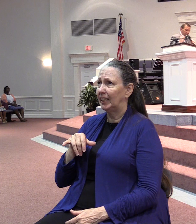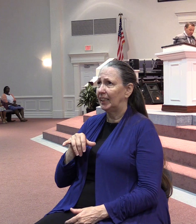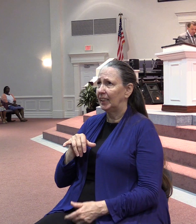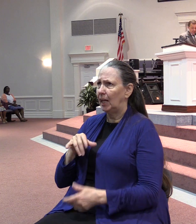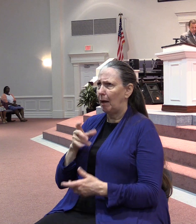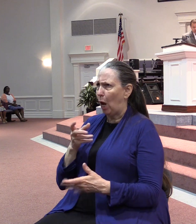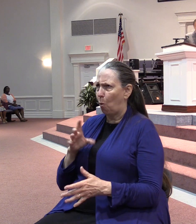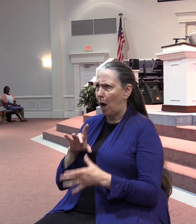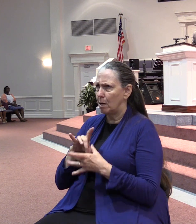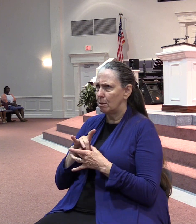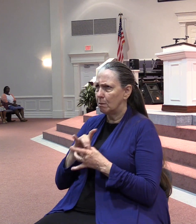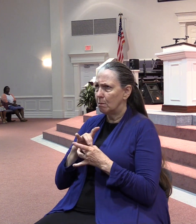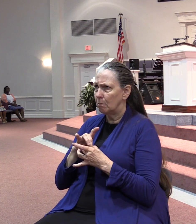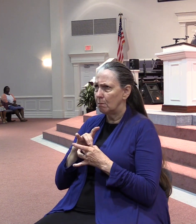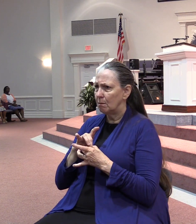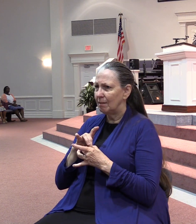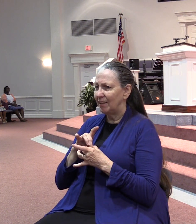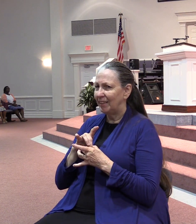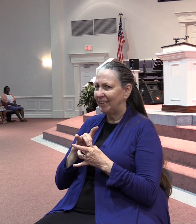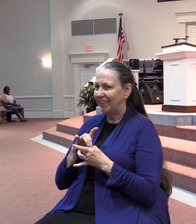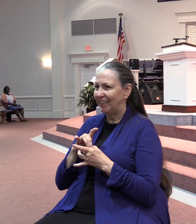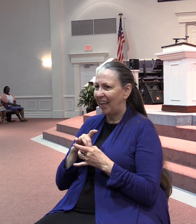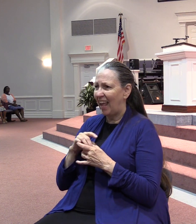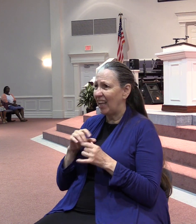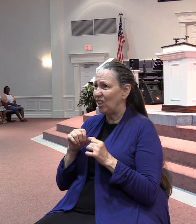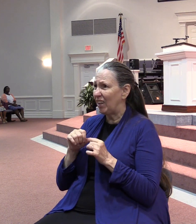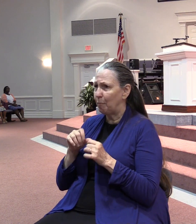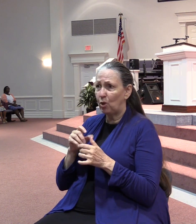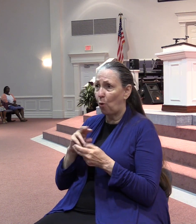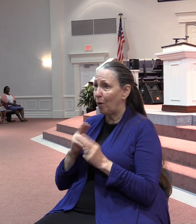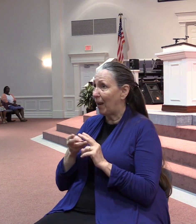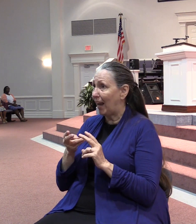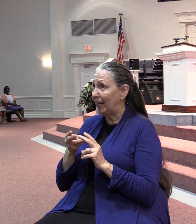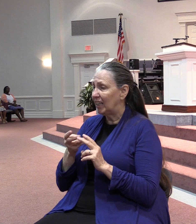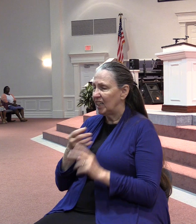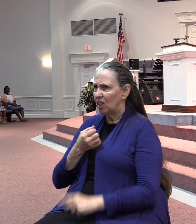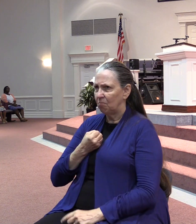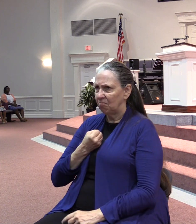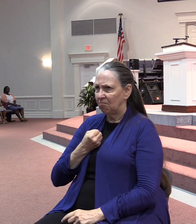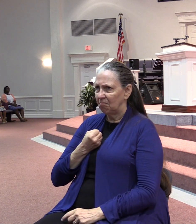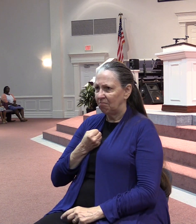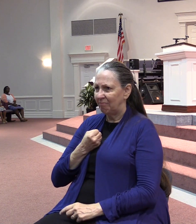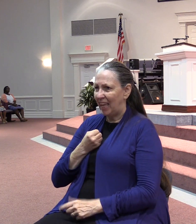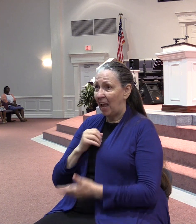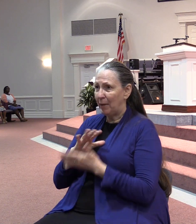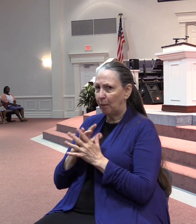forward 5, 10, 15 years down the road, and you have the stronghold in your life that never had to become a stronghold.